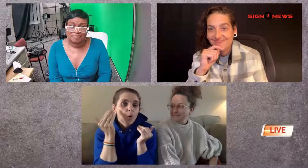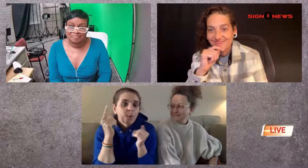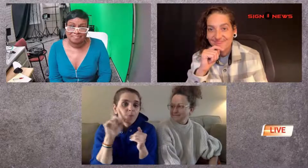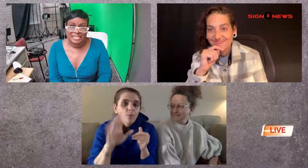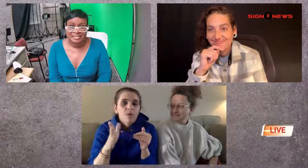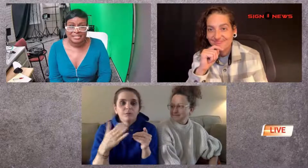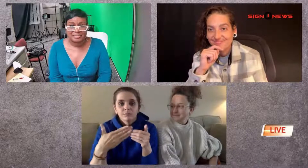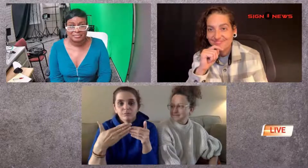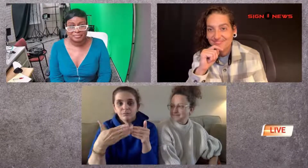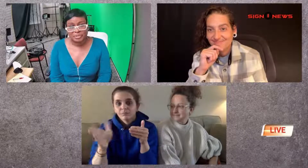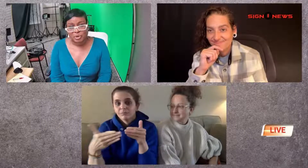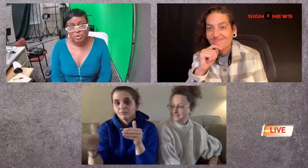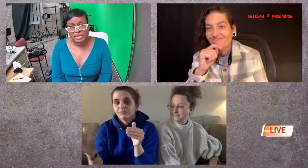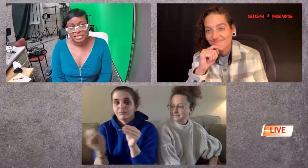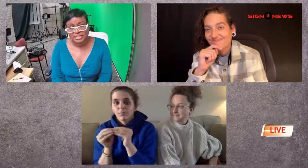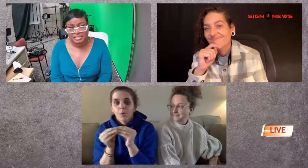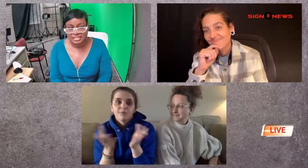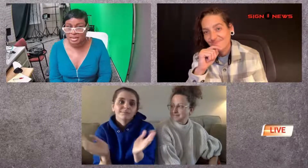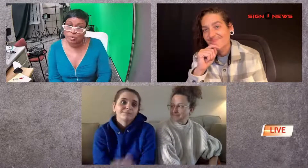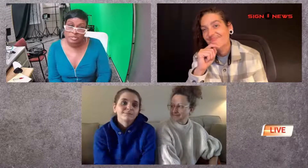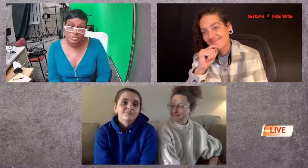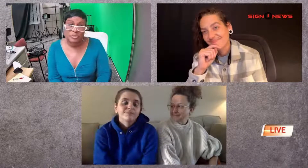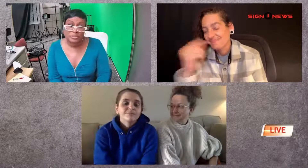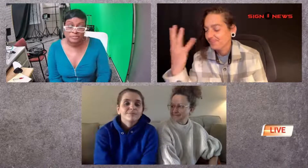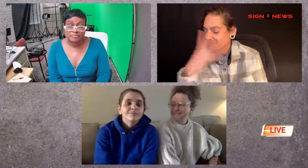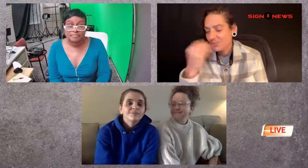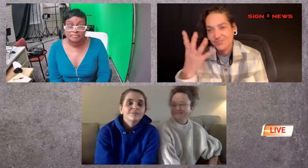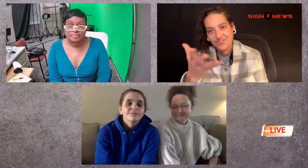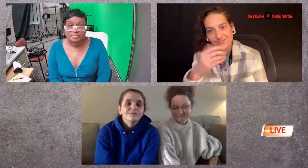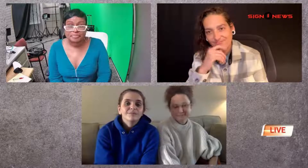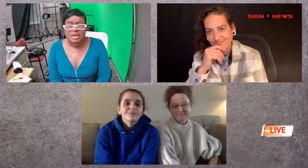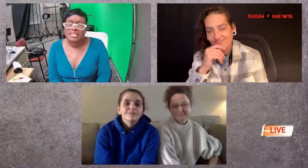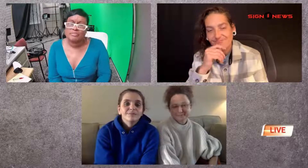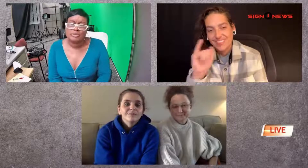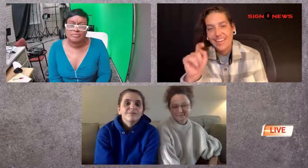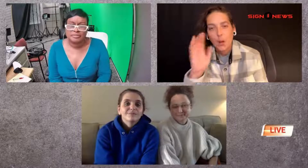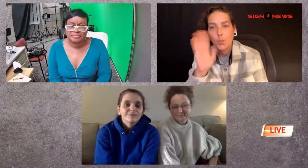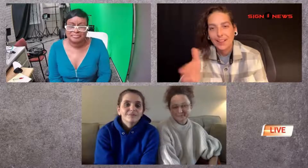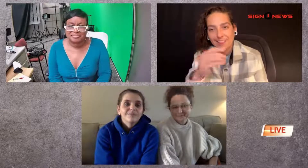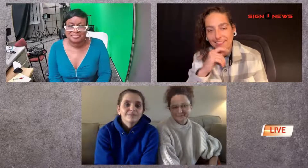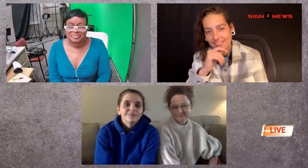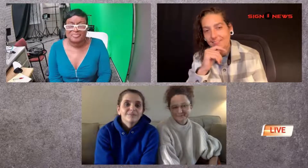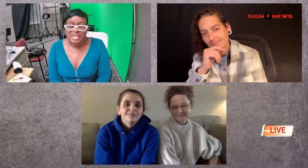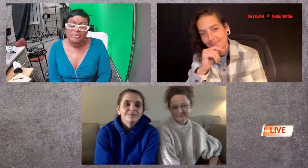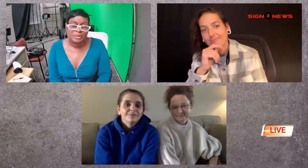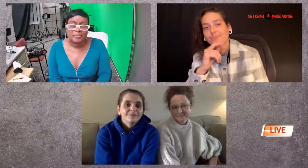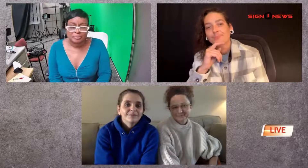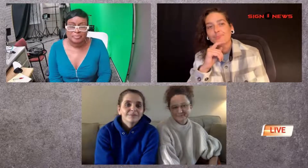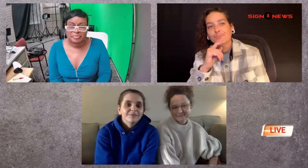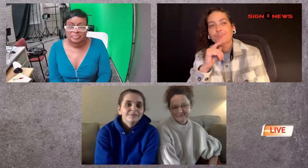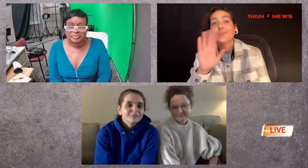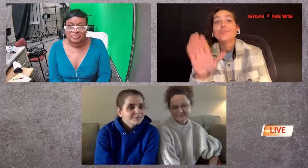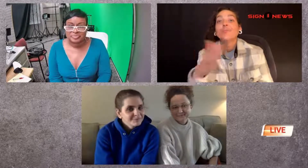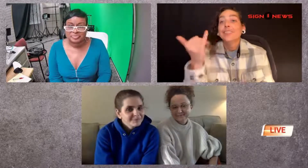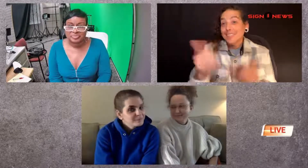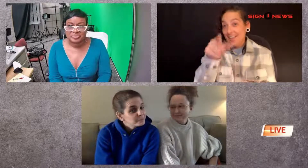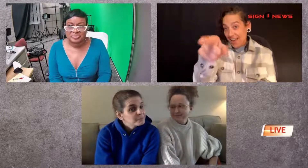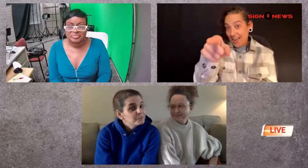So that's the thing. I'm hoping that this kind of opens doors. Oh, that's beautiful. It will.